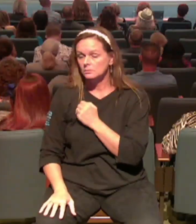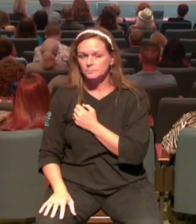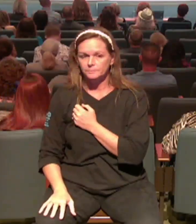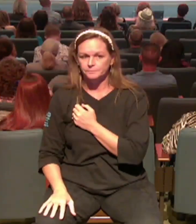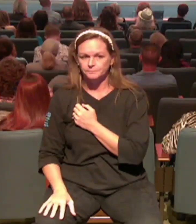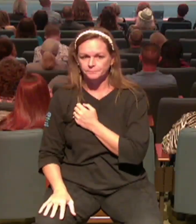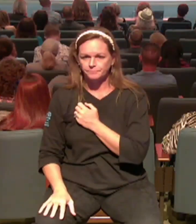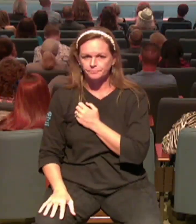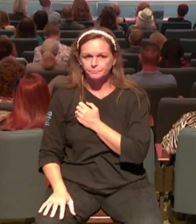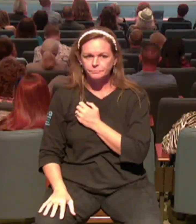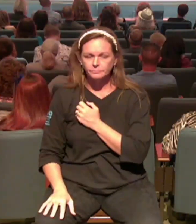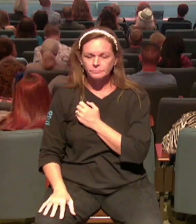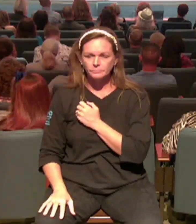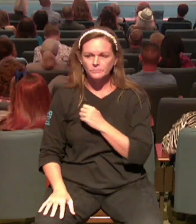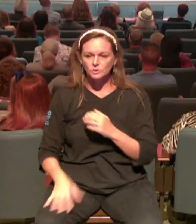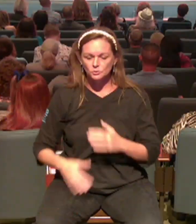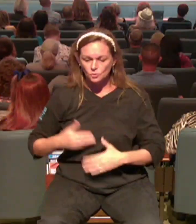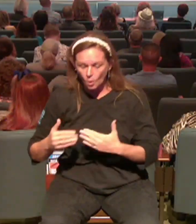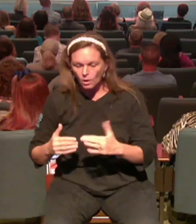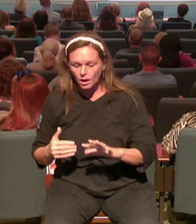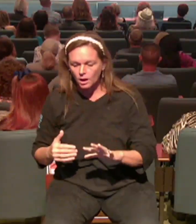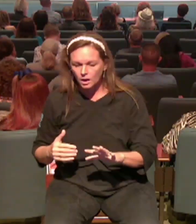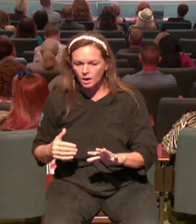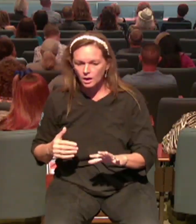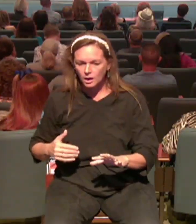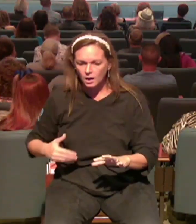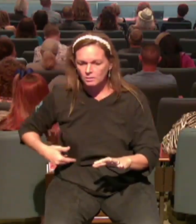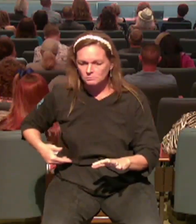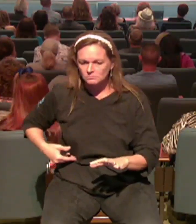something and he says, don't do that. That's the Holy Spirit.